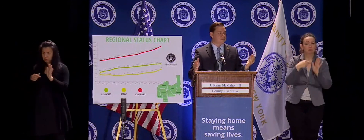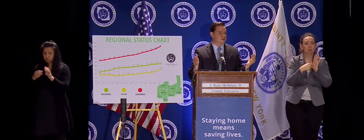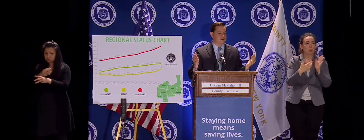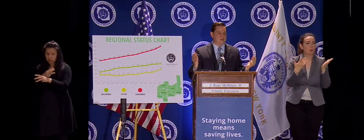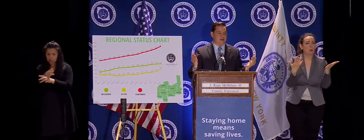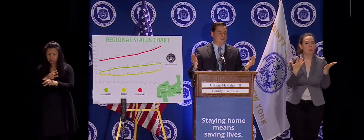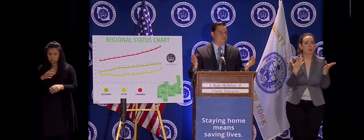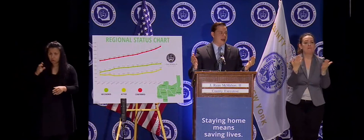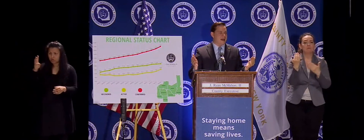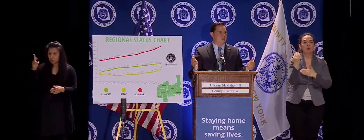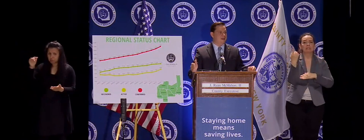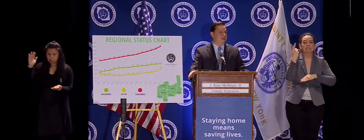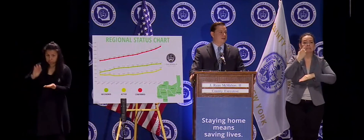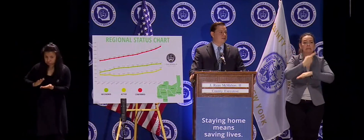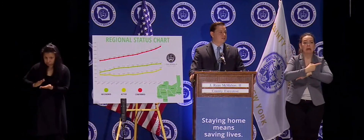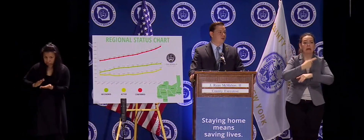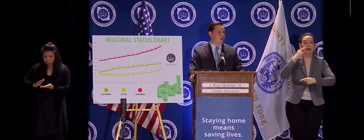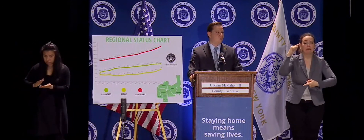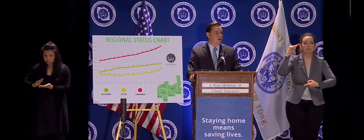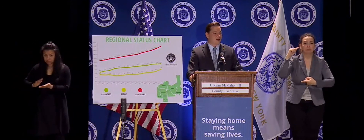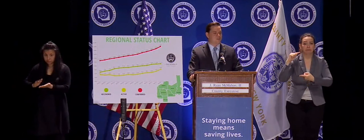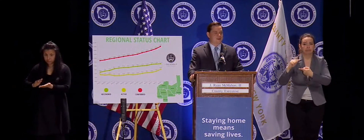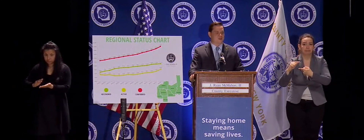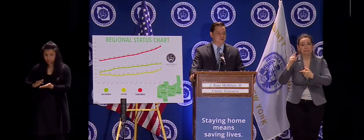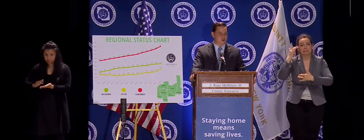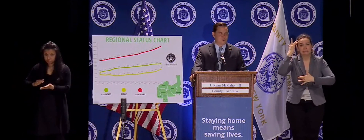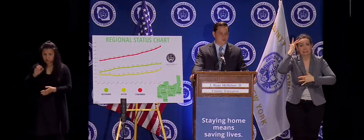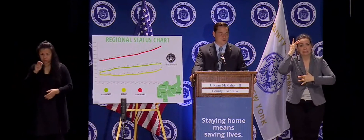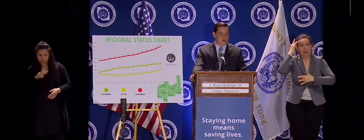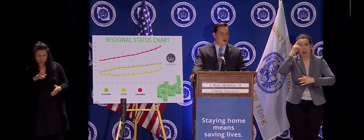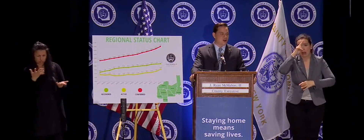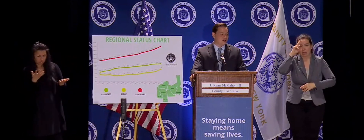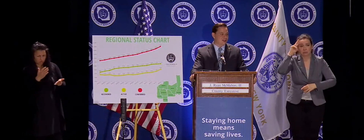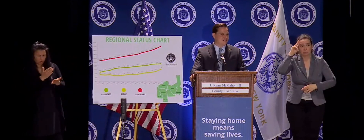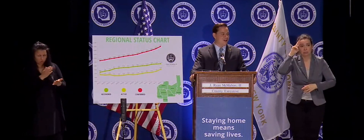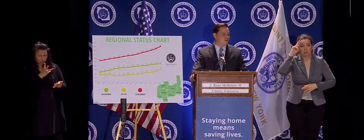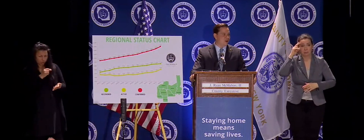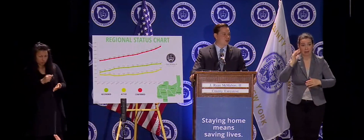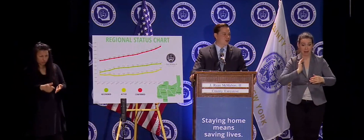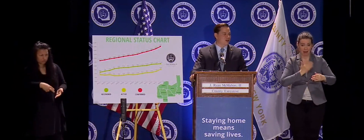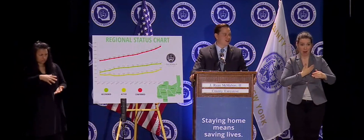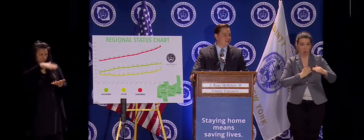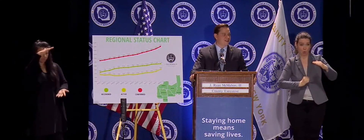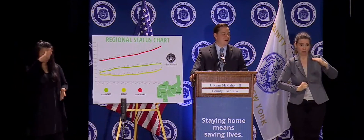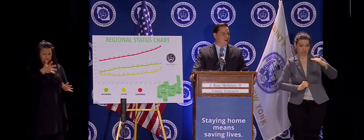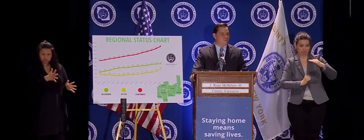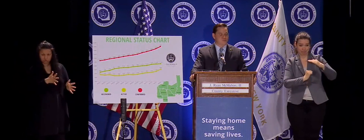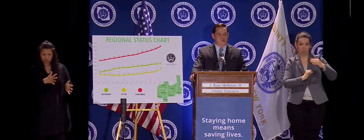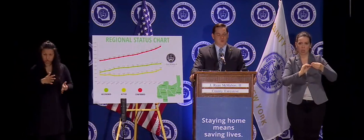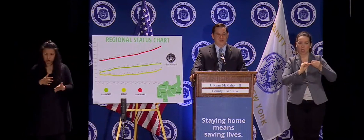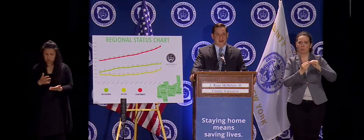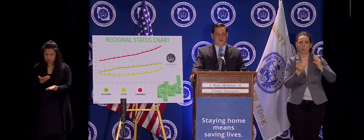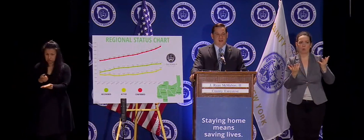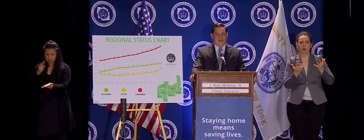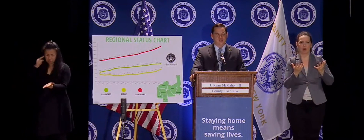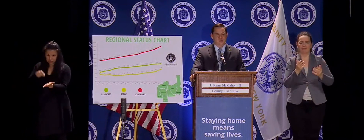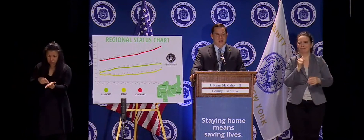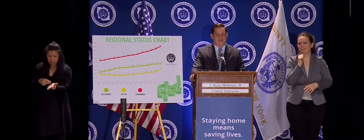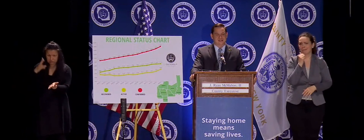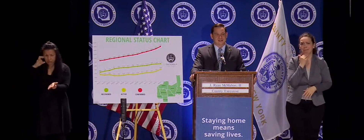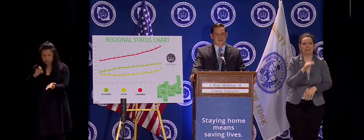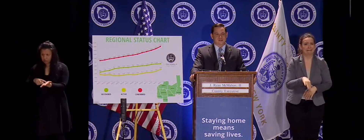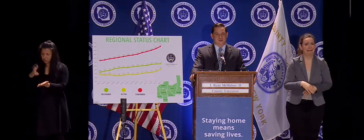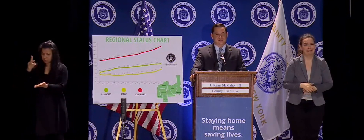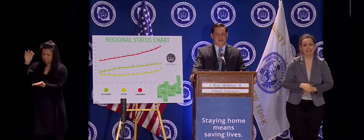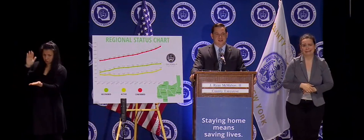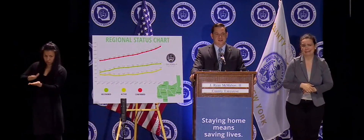was never bad. So our peak was good, if not very good. So we never got